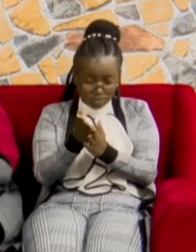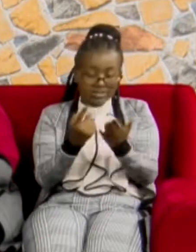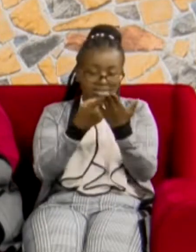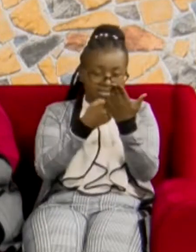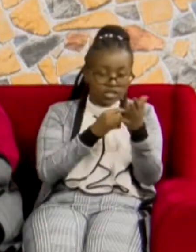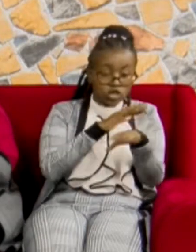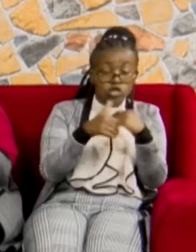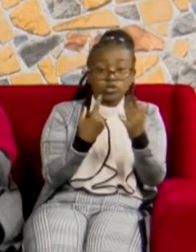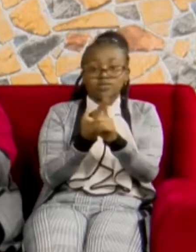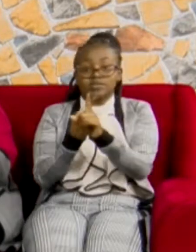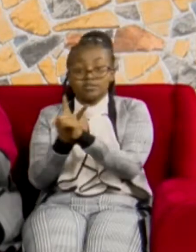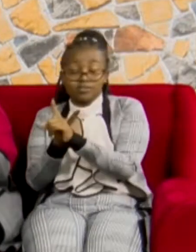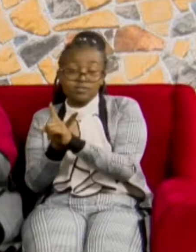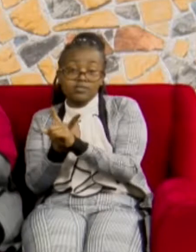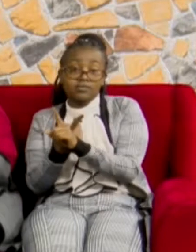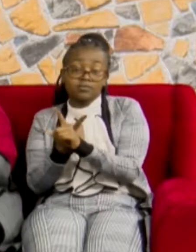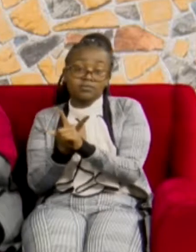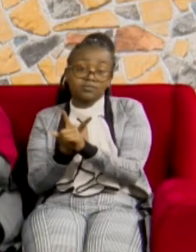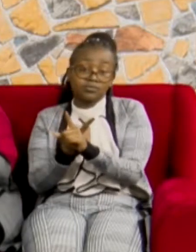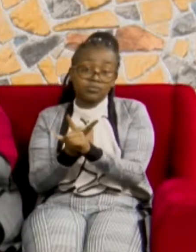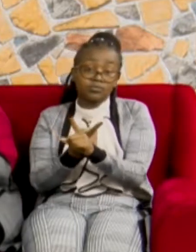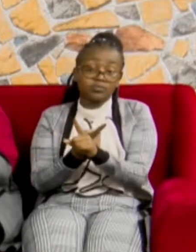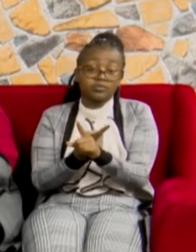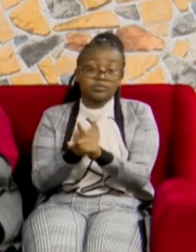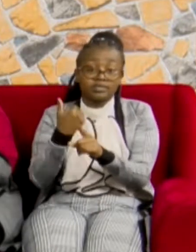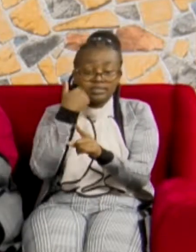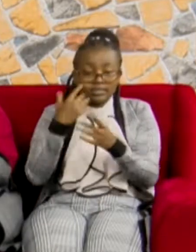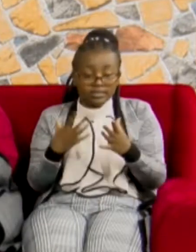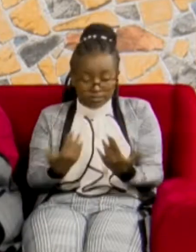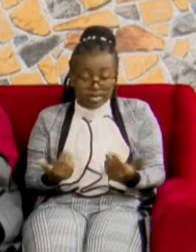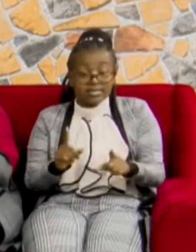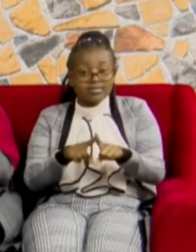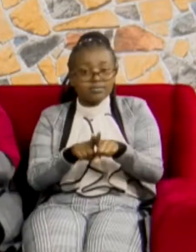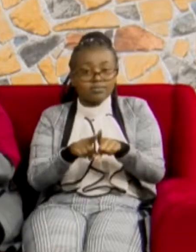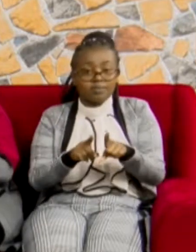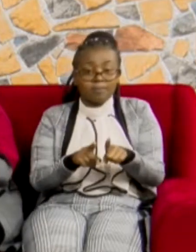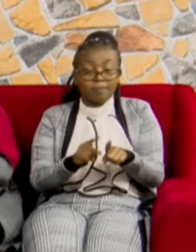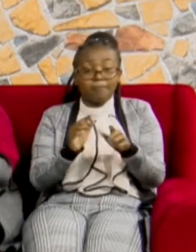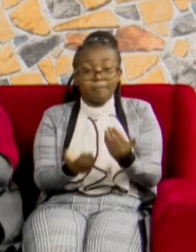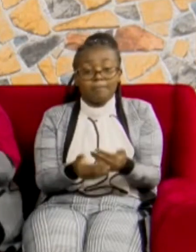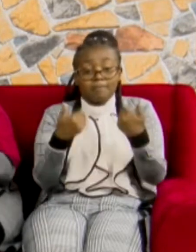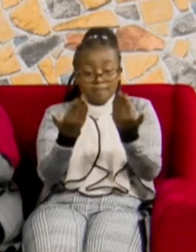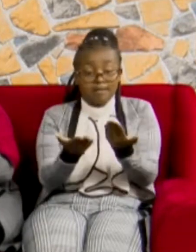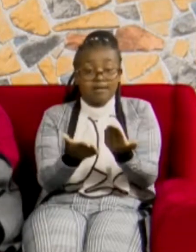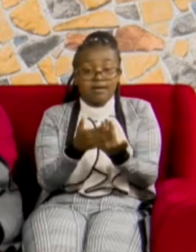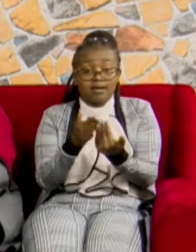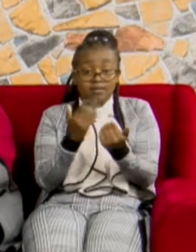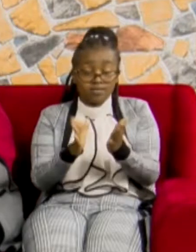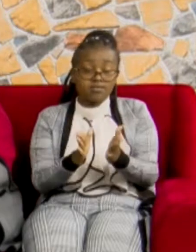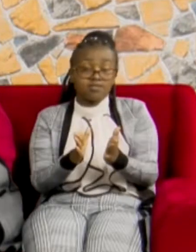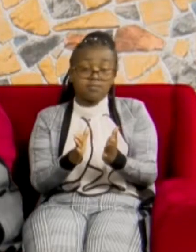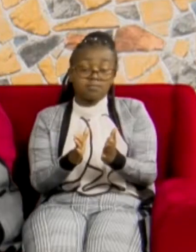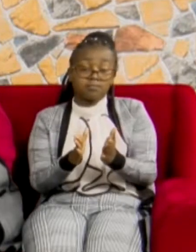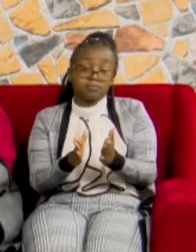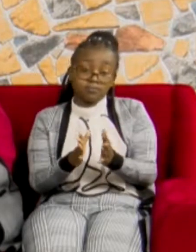all those different things with the patient and the caregivers, because of course it's a family-based way that we